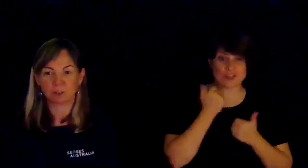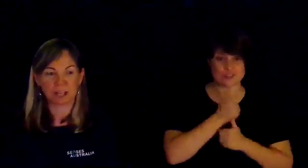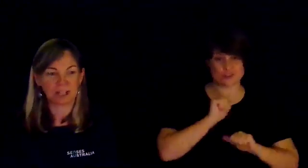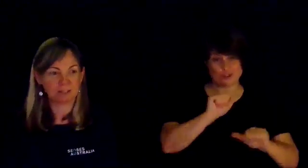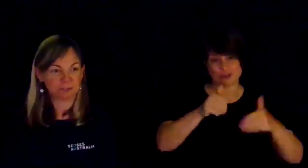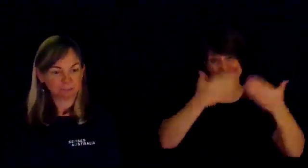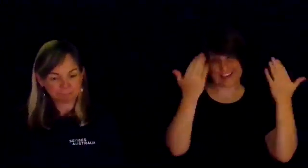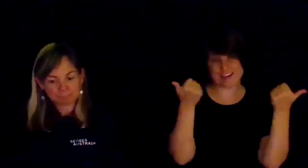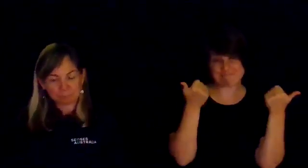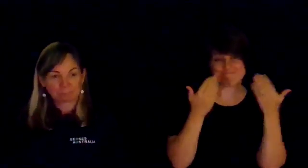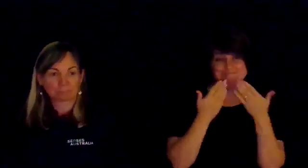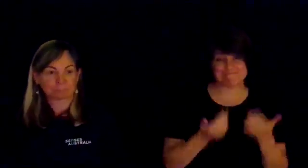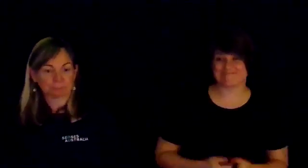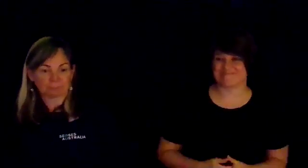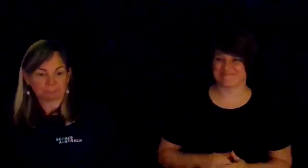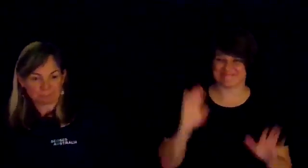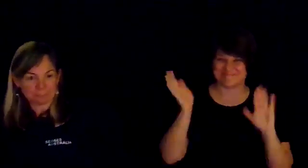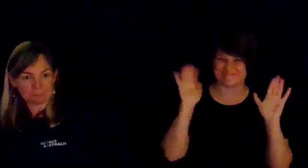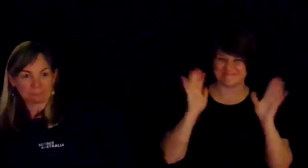the rest of your day.